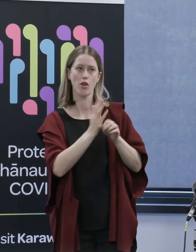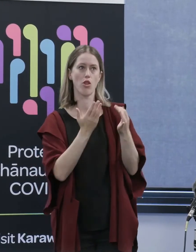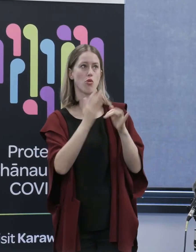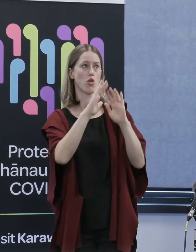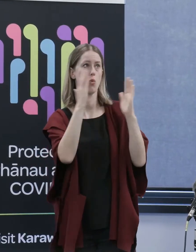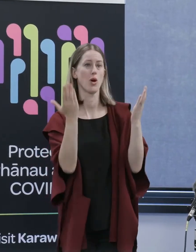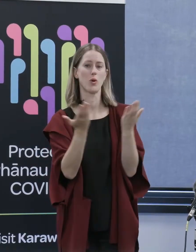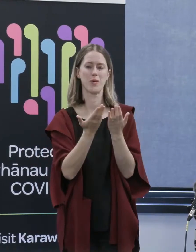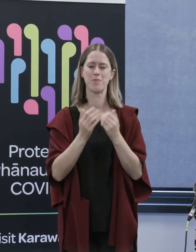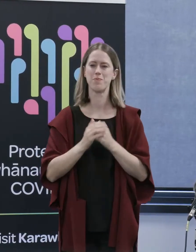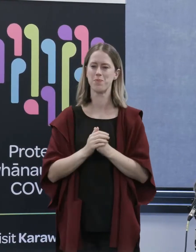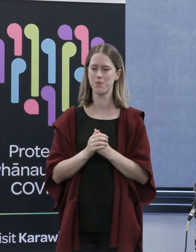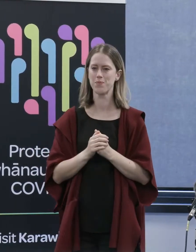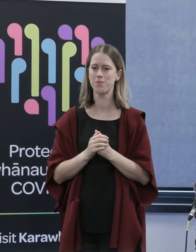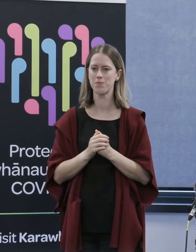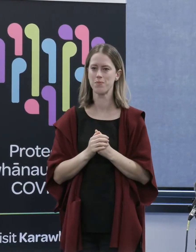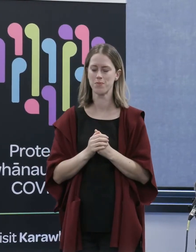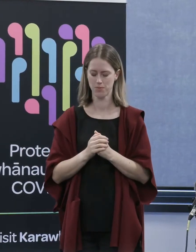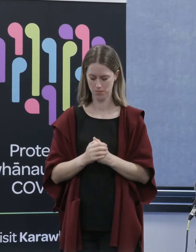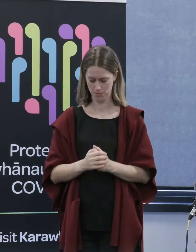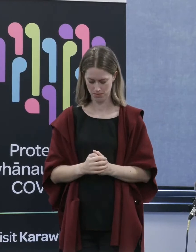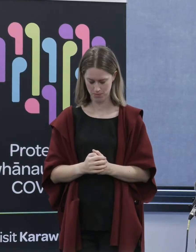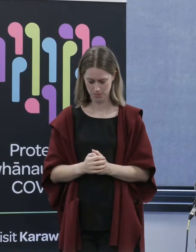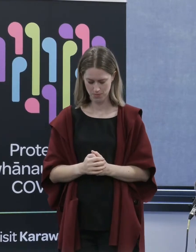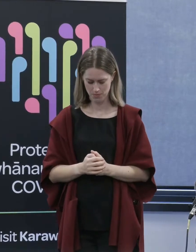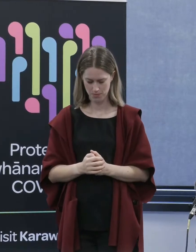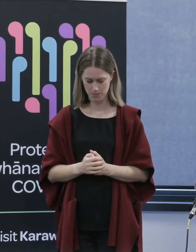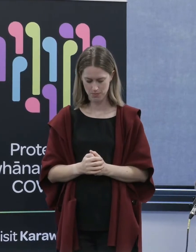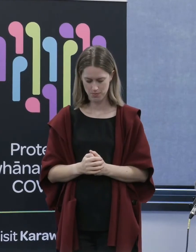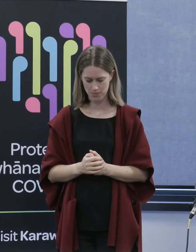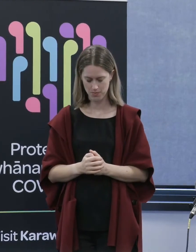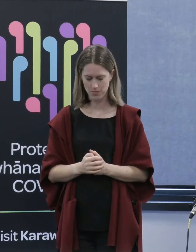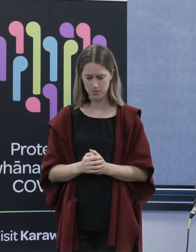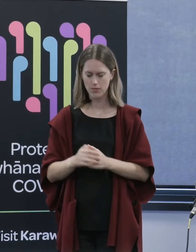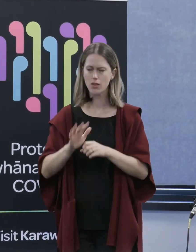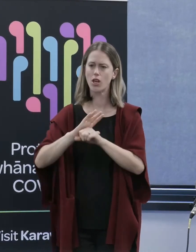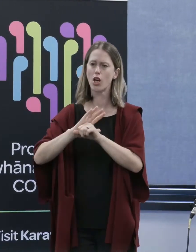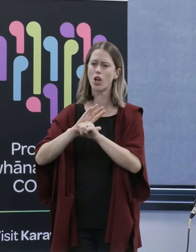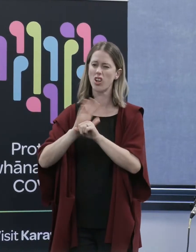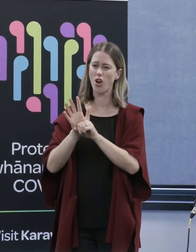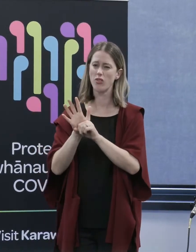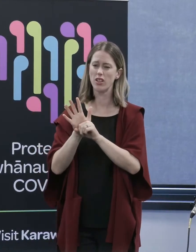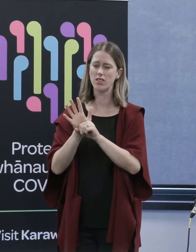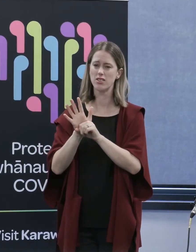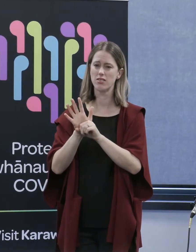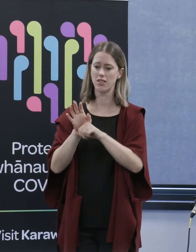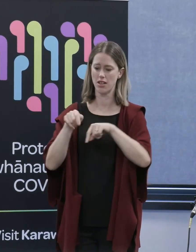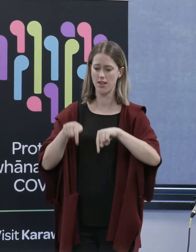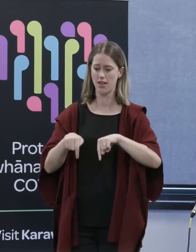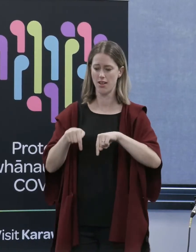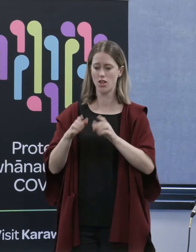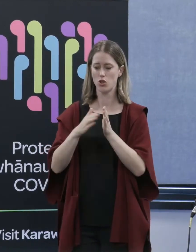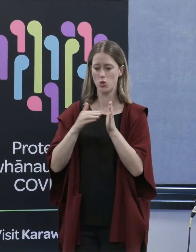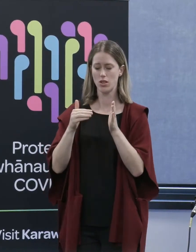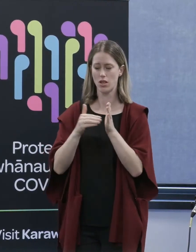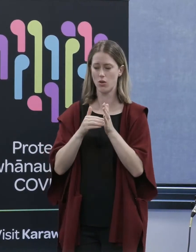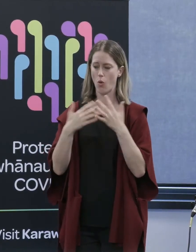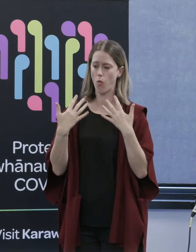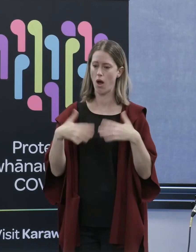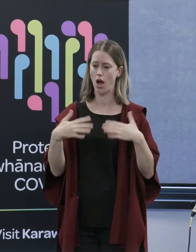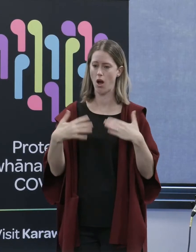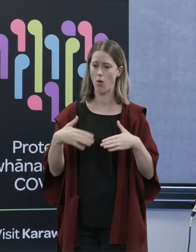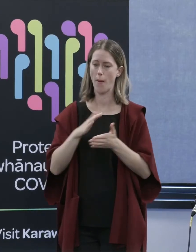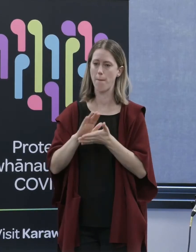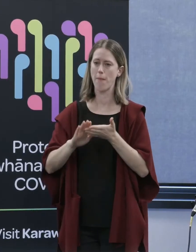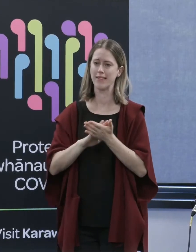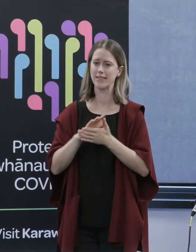world. Undeniably, the pandemic of Covid-19 in New Zealand has created unprecedented pressures on